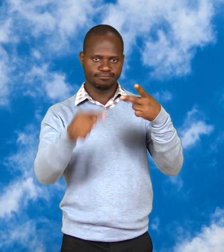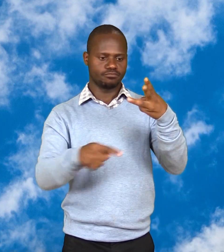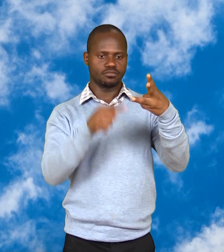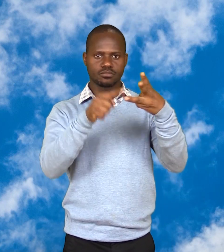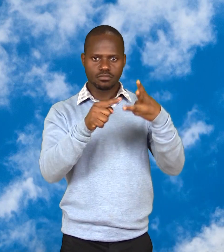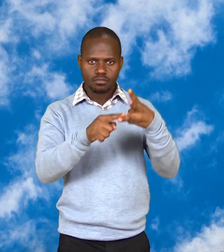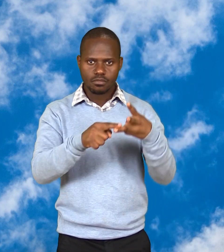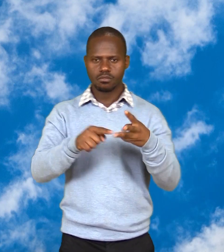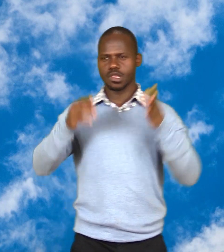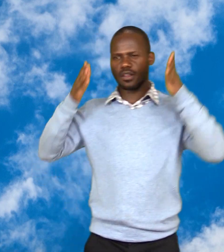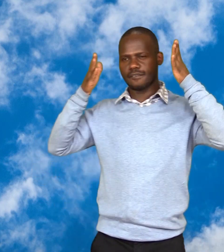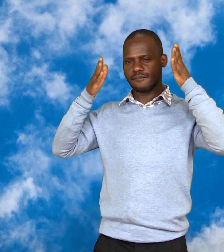The third component